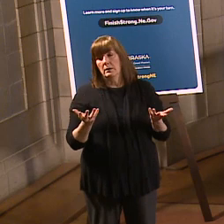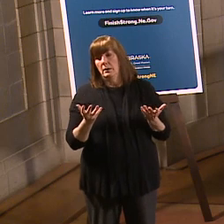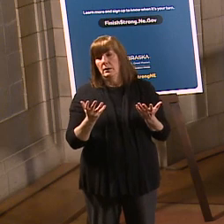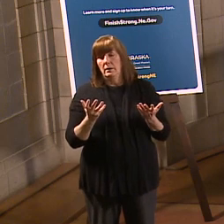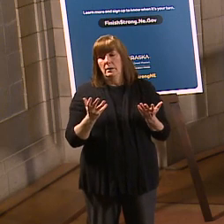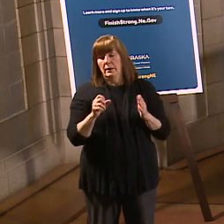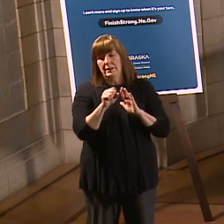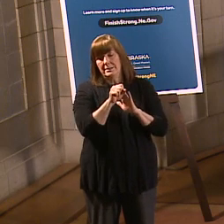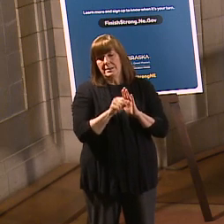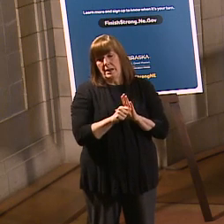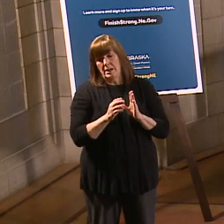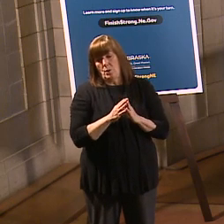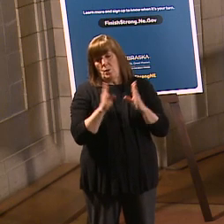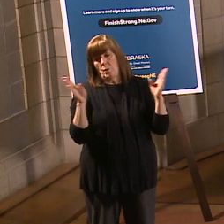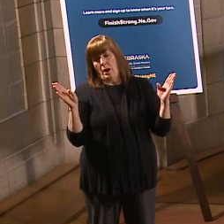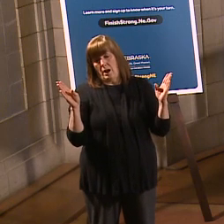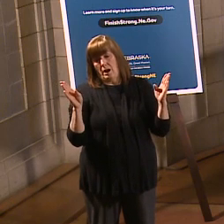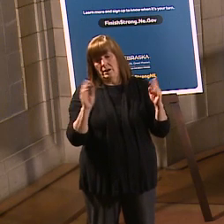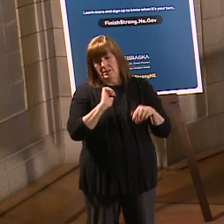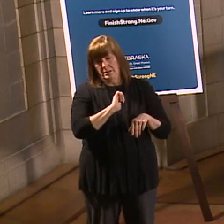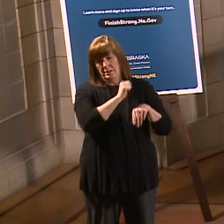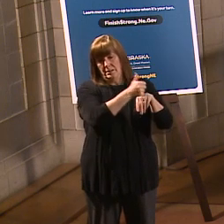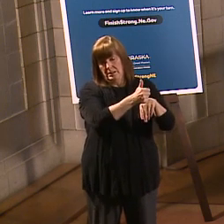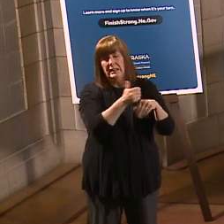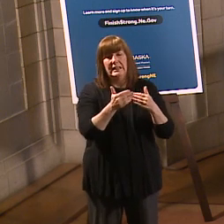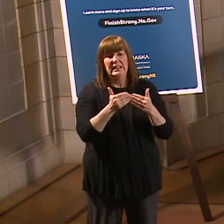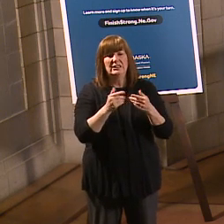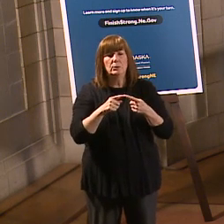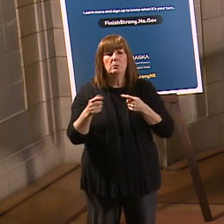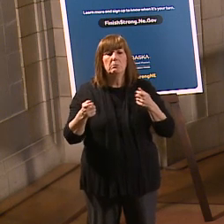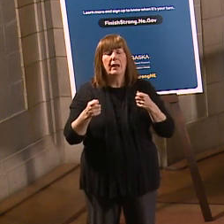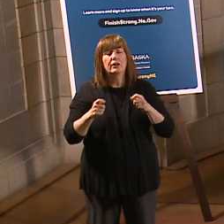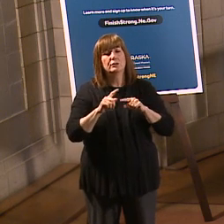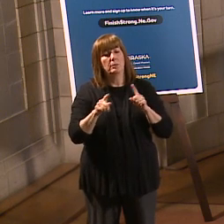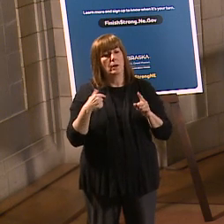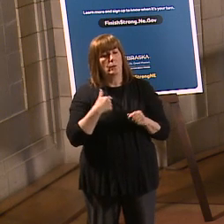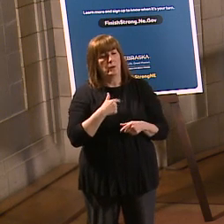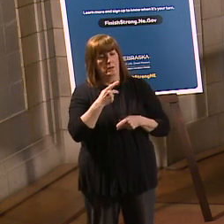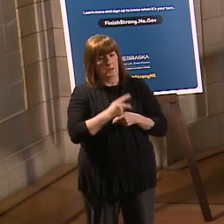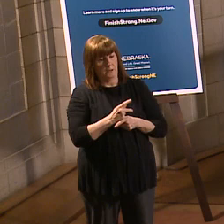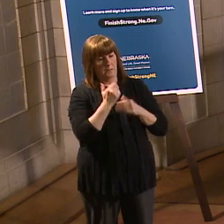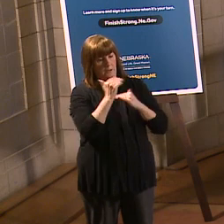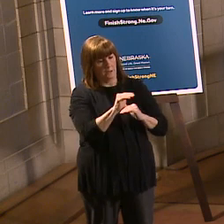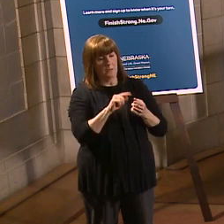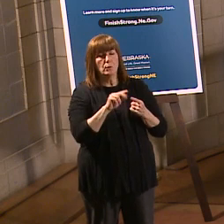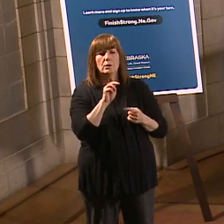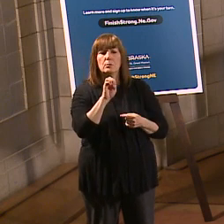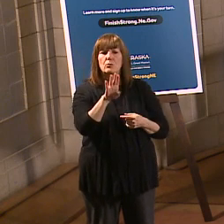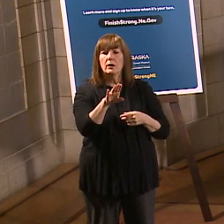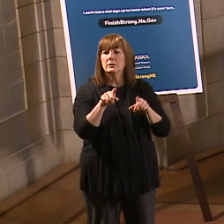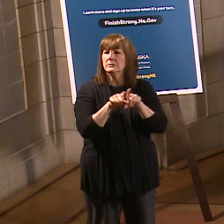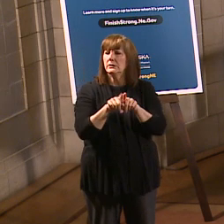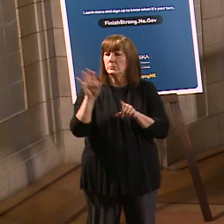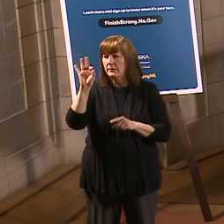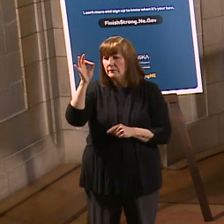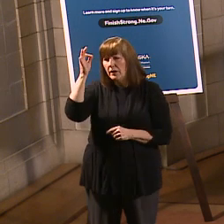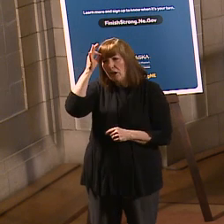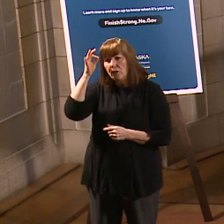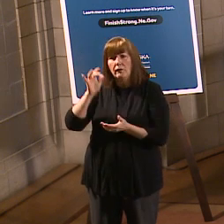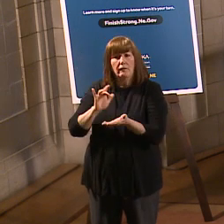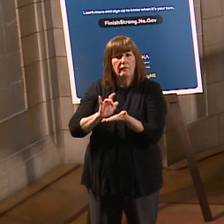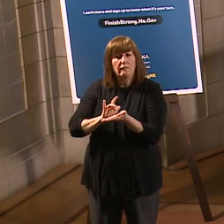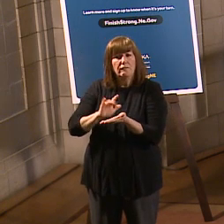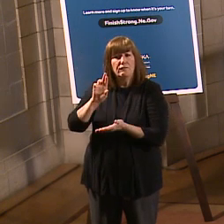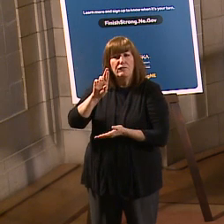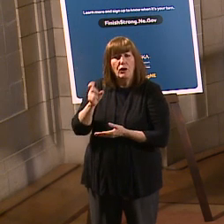we're getting a statewide system, it'll be easier to manage this, but in general, we're keeping it to folks from Nebraska. Same thing with the federal pharmacy program. You have to be